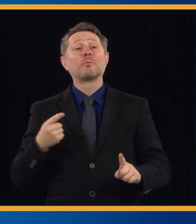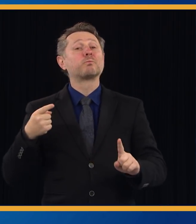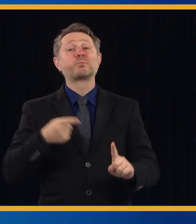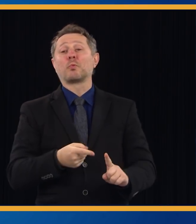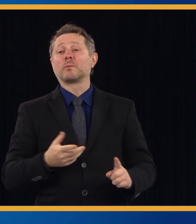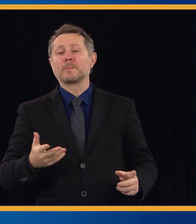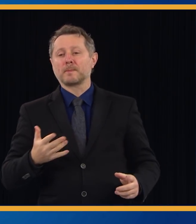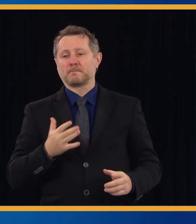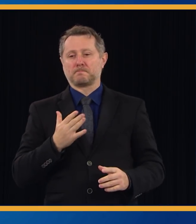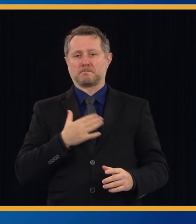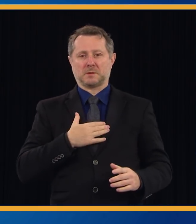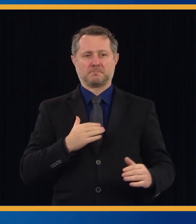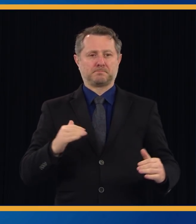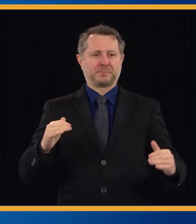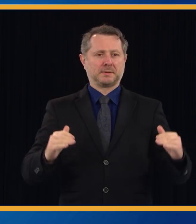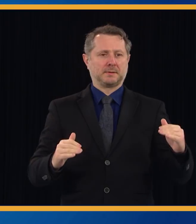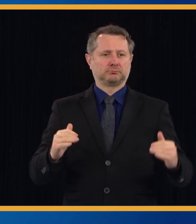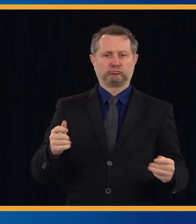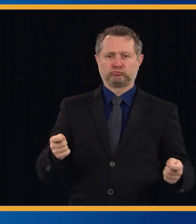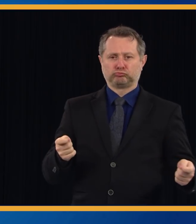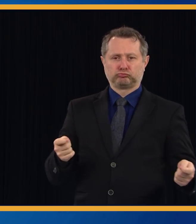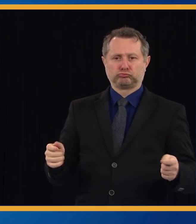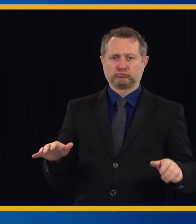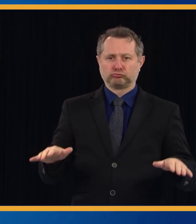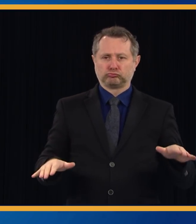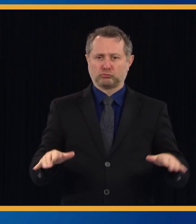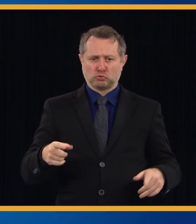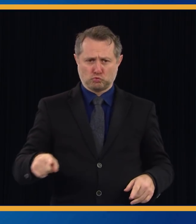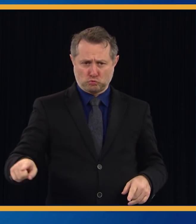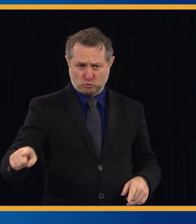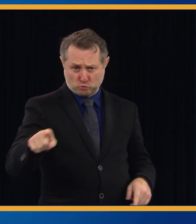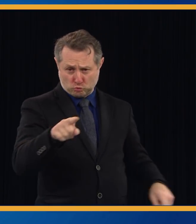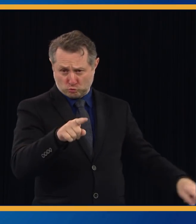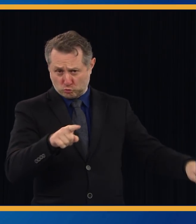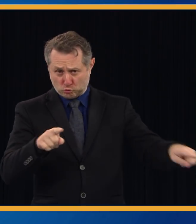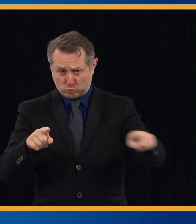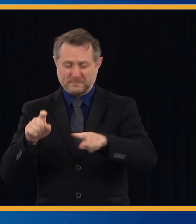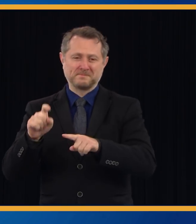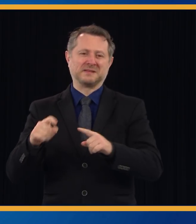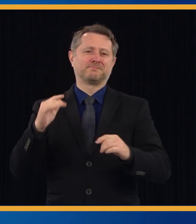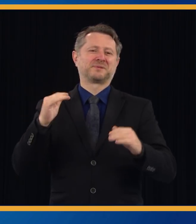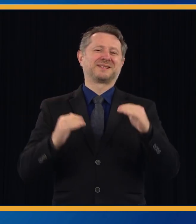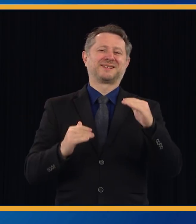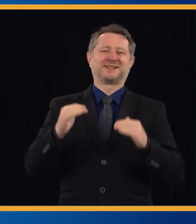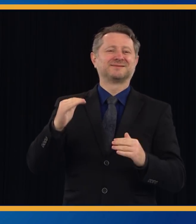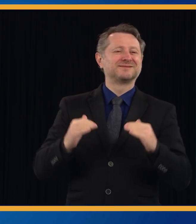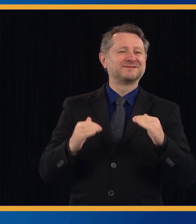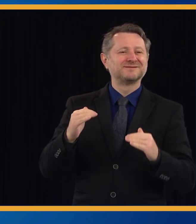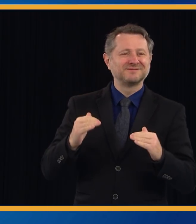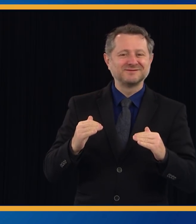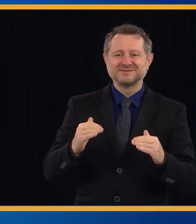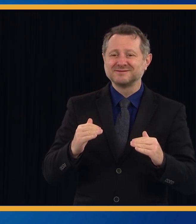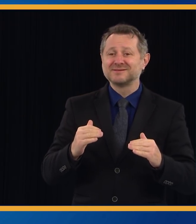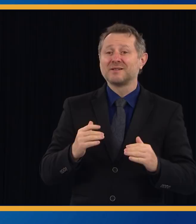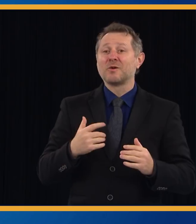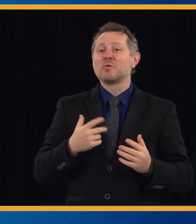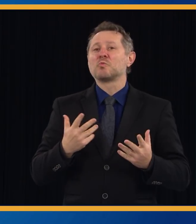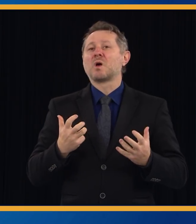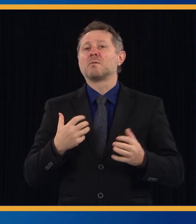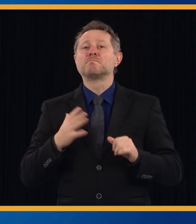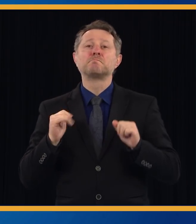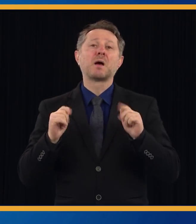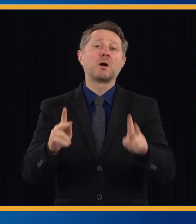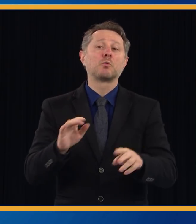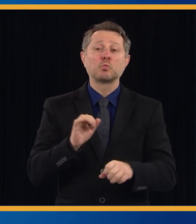that we collectively need to strike. I want to get back to work. I want to get back to work. My kids want out